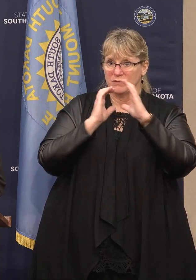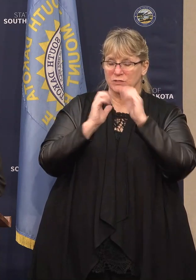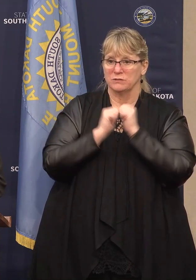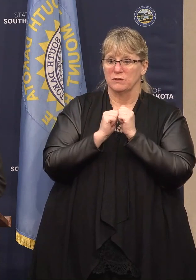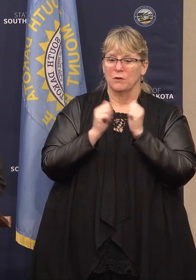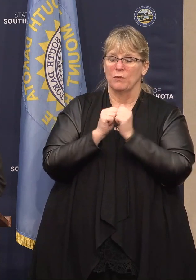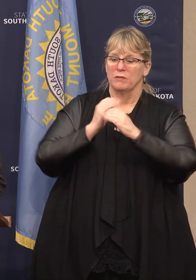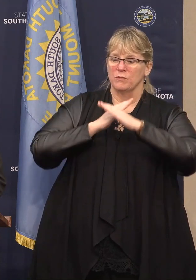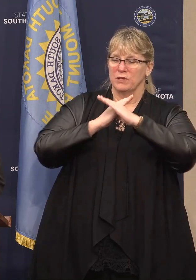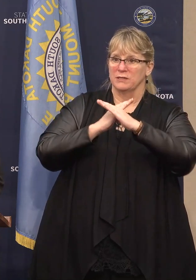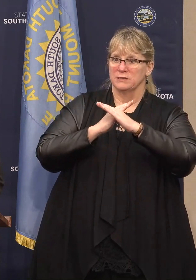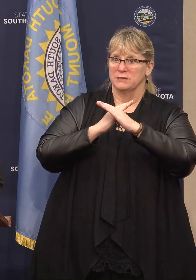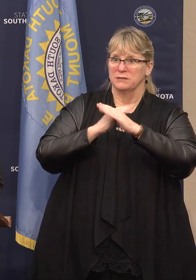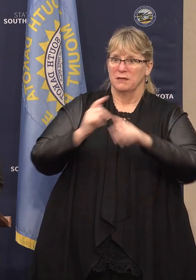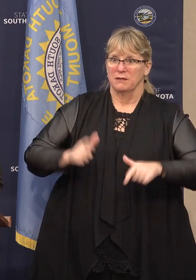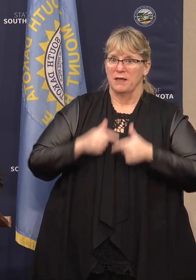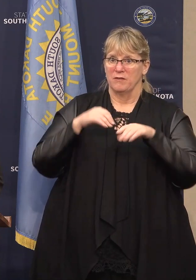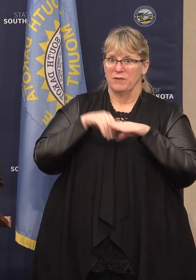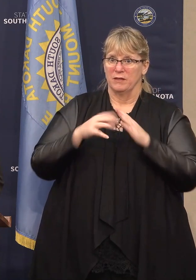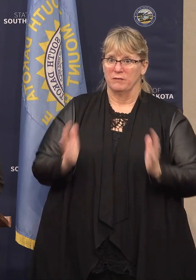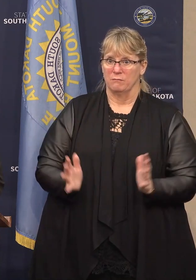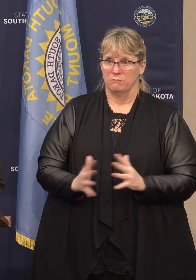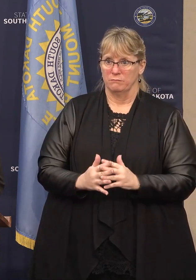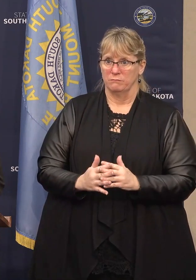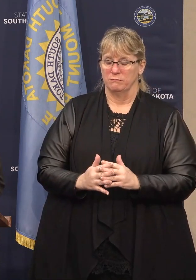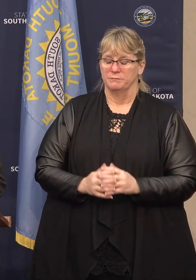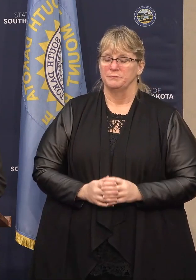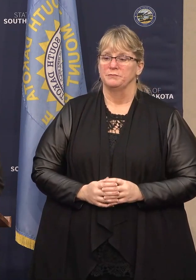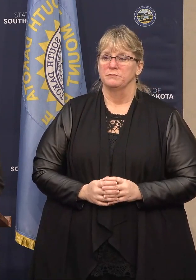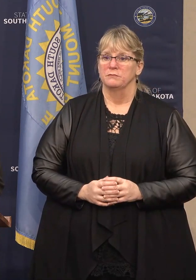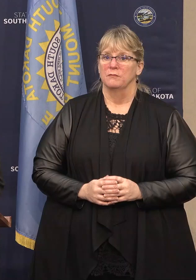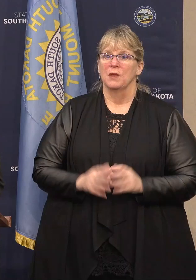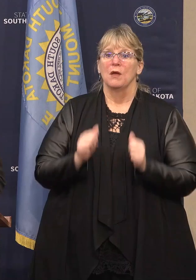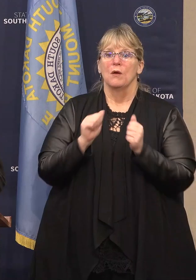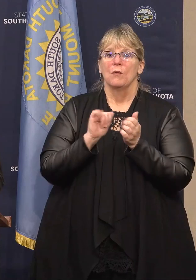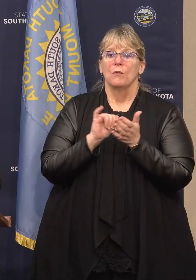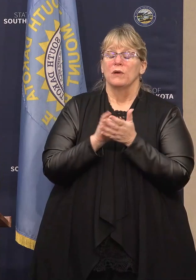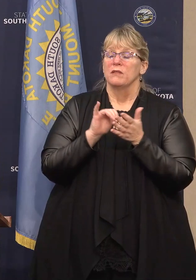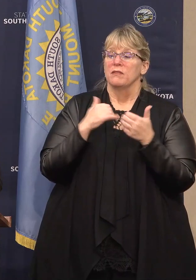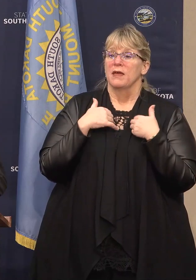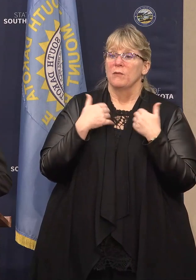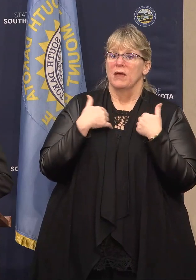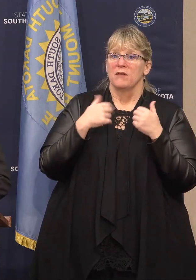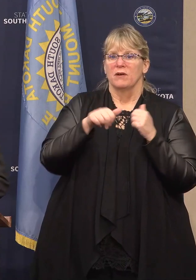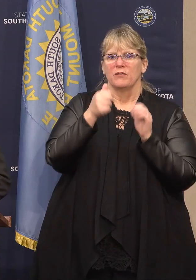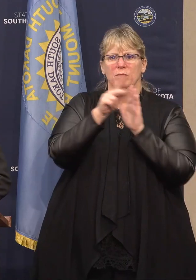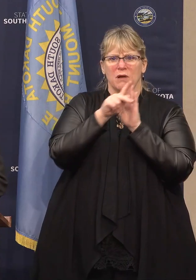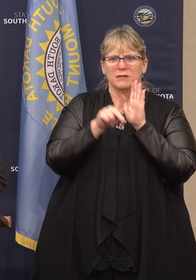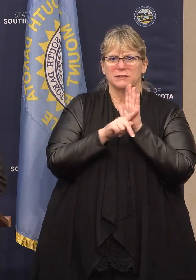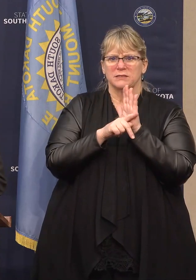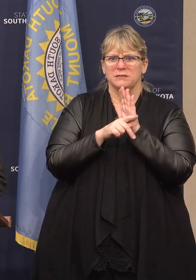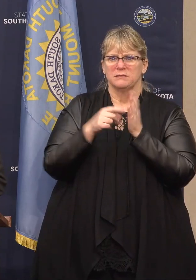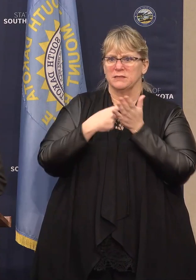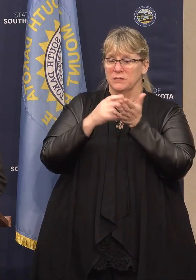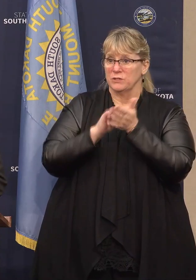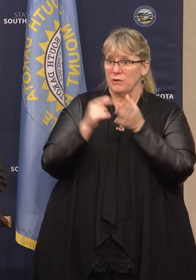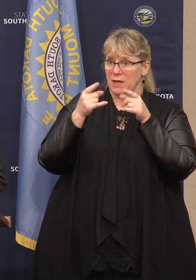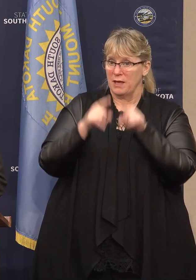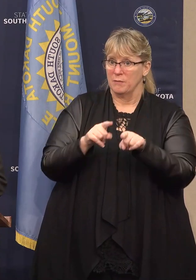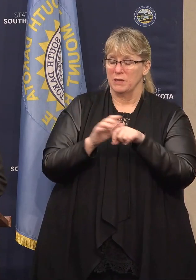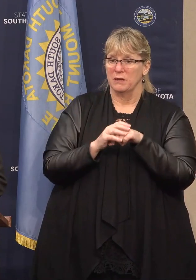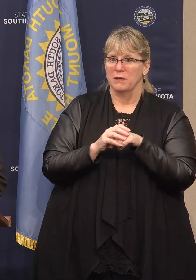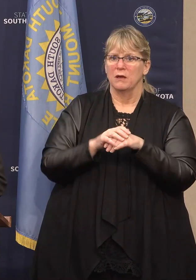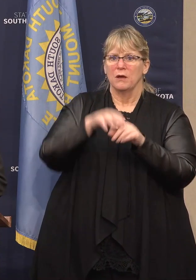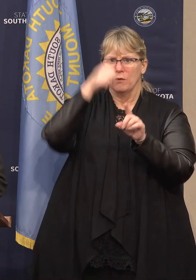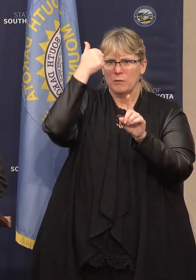protecting life in the womb. With that, we have many other policy discussions that are going. One of the things I want to remind everybody is that I